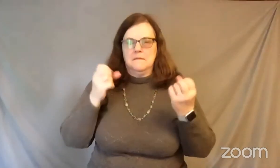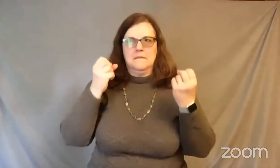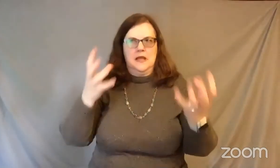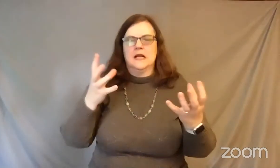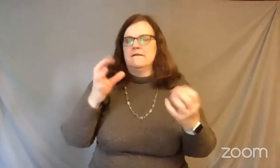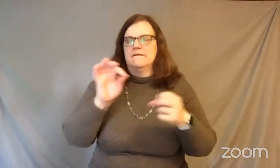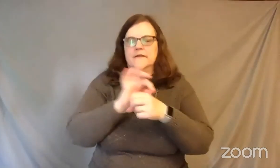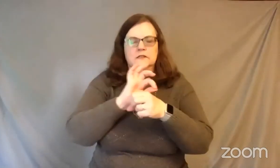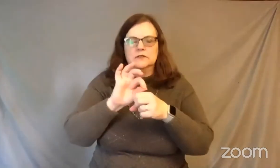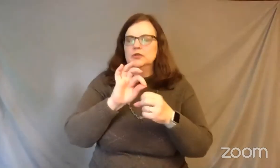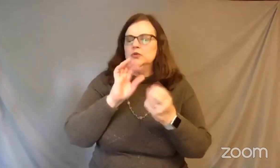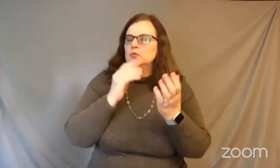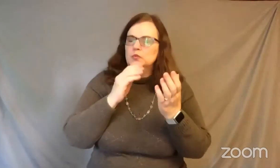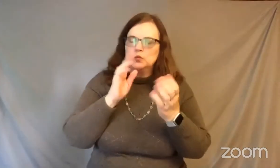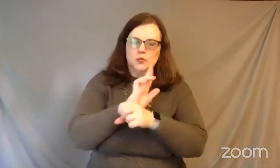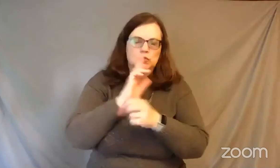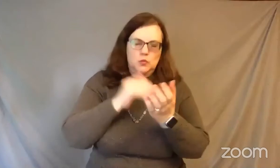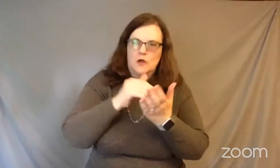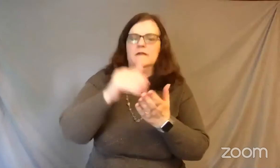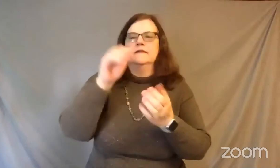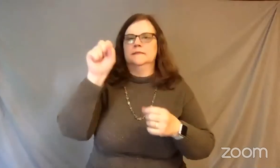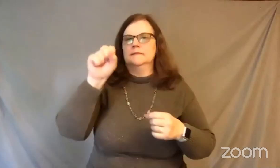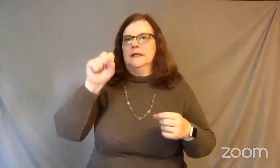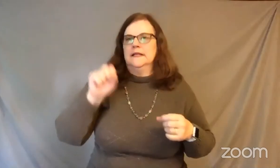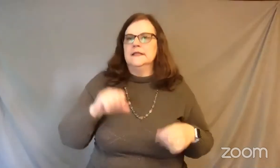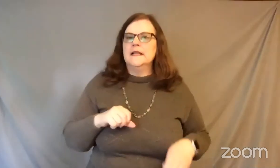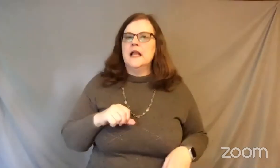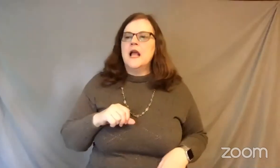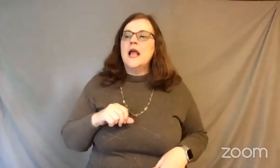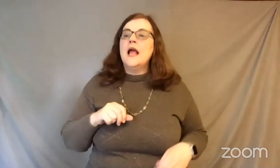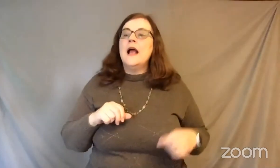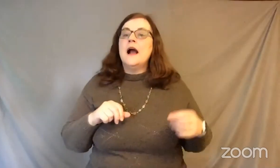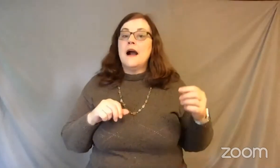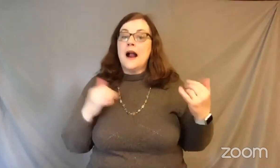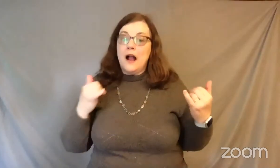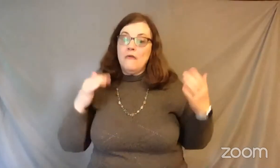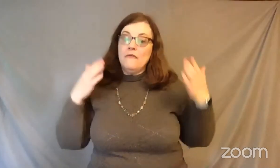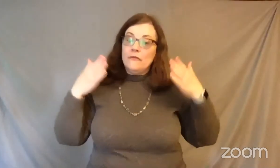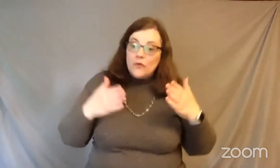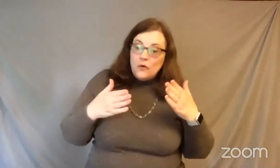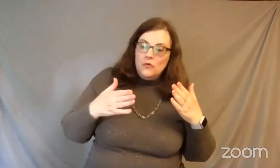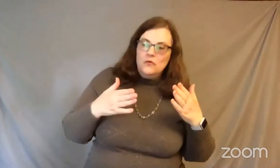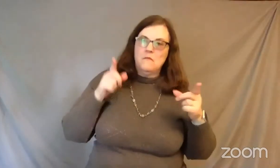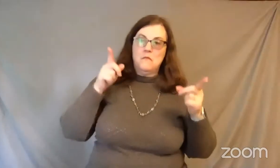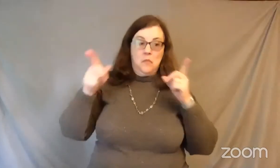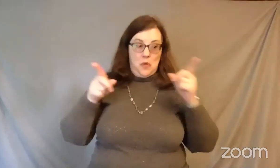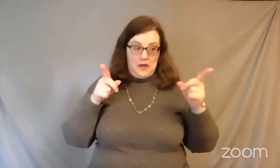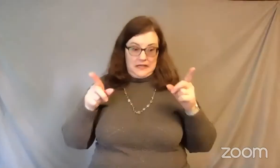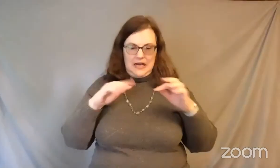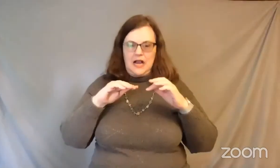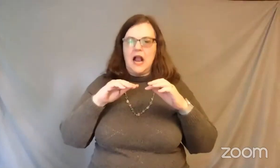Sign languages around the world use pointing as a function. This is commonly